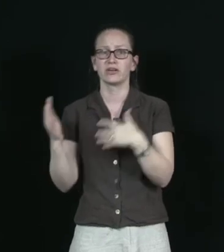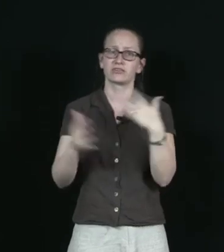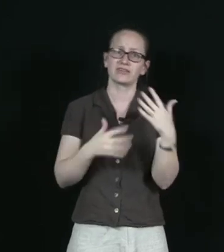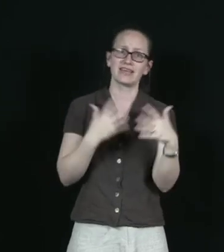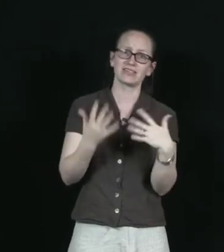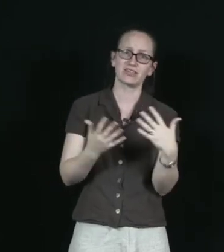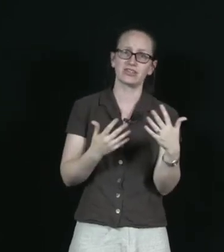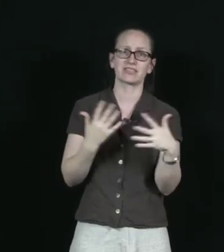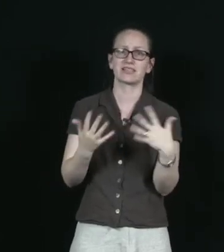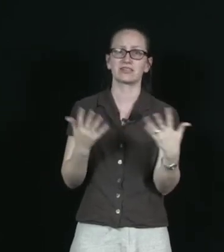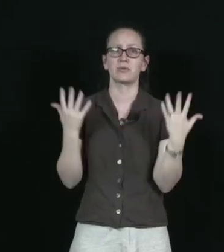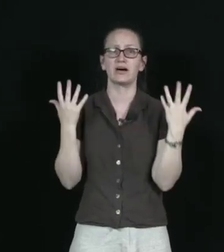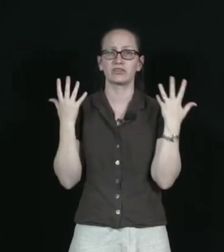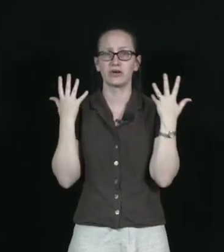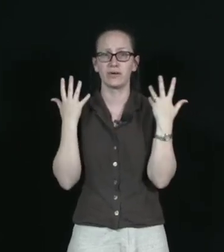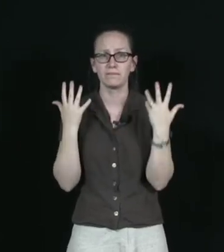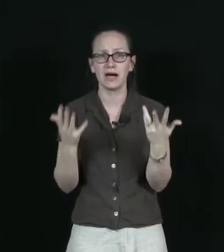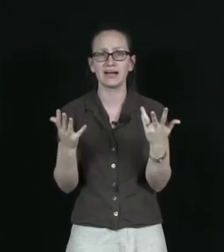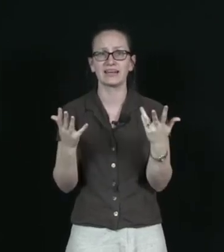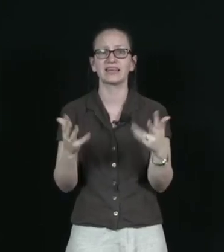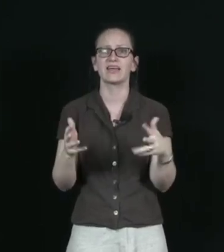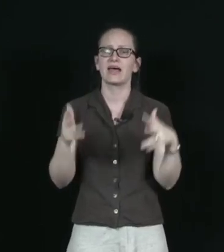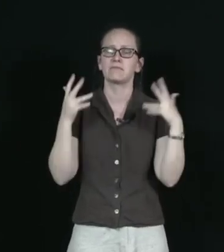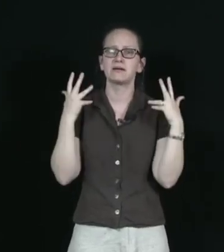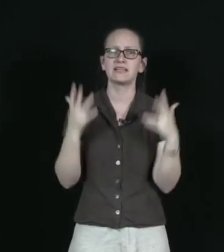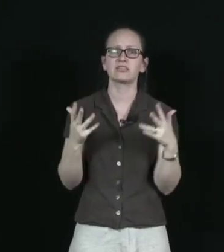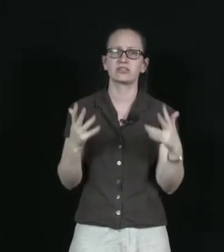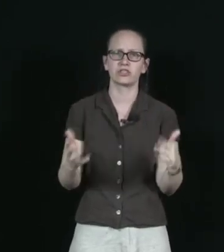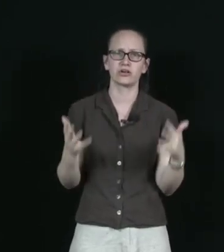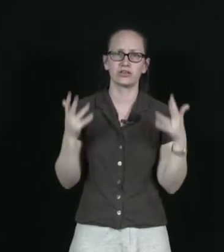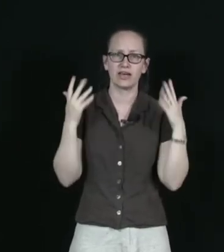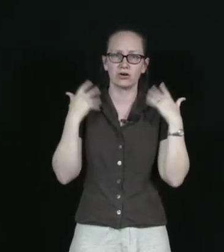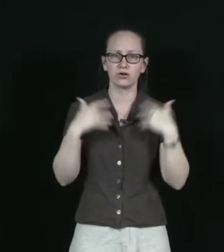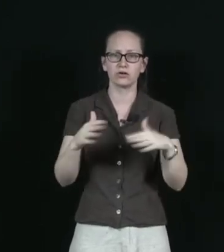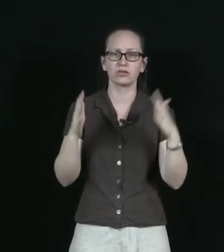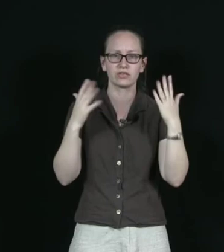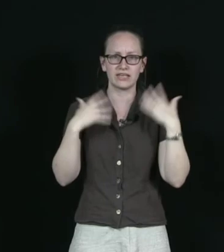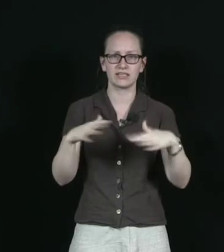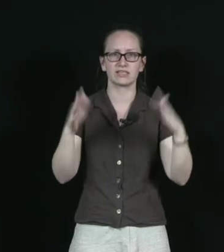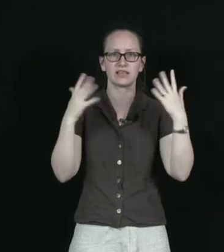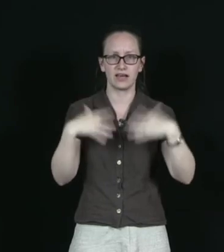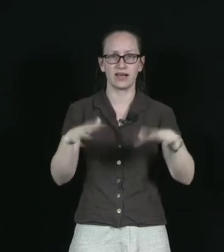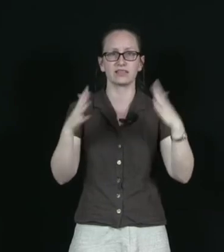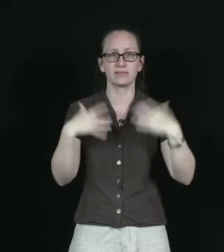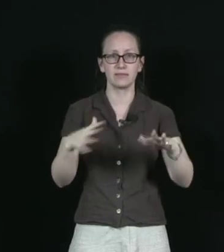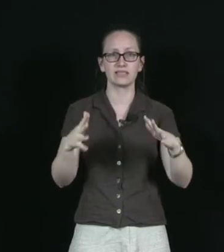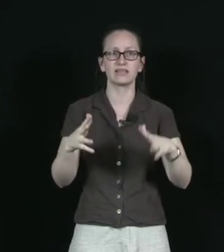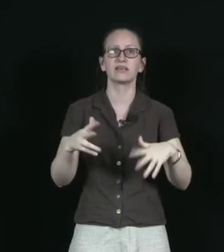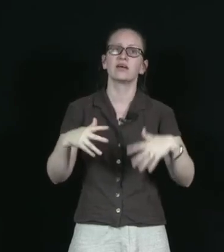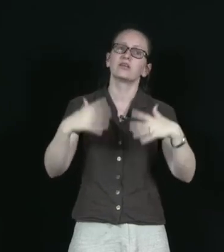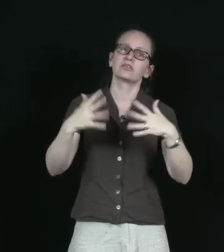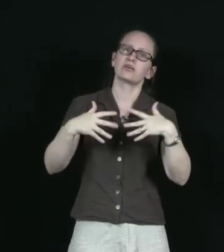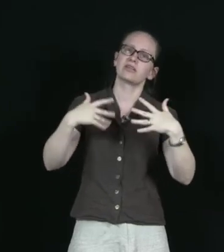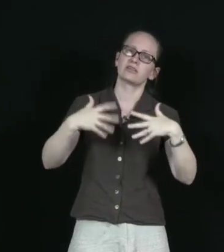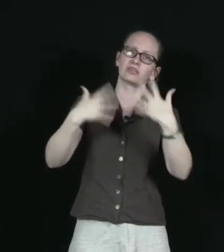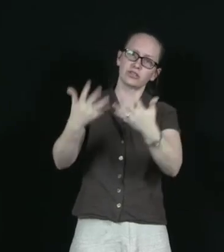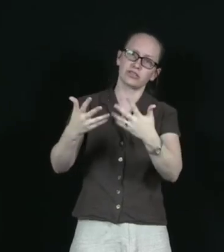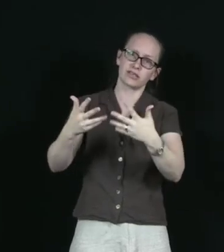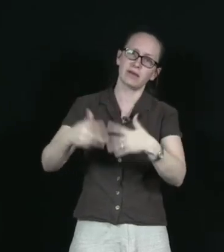So it takes the tutors a little while to mark it, and we need to ensure that all these are submitted so that the tutors can mark